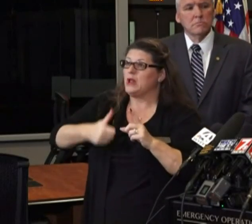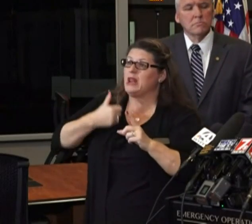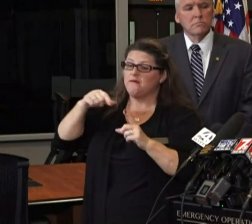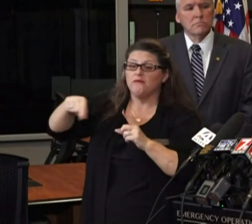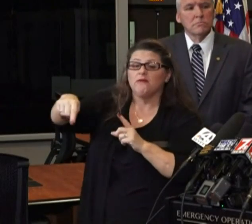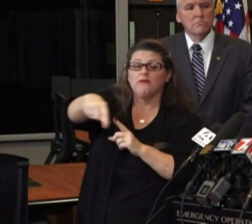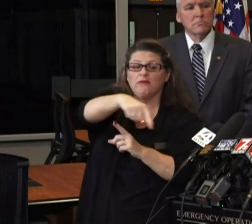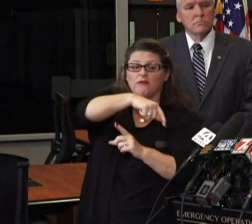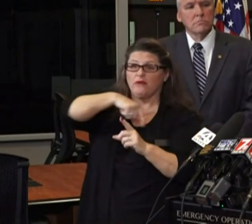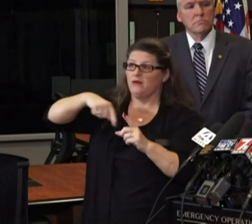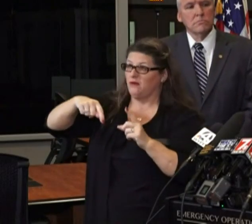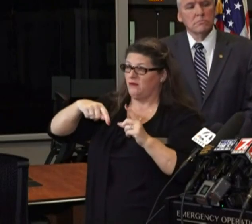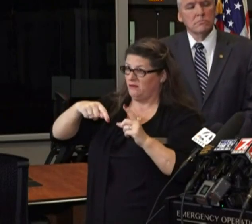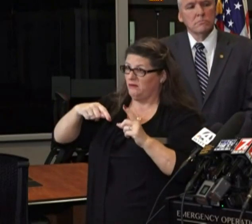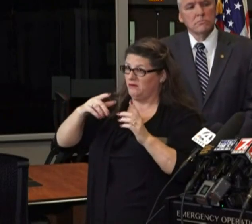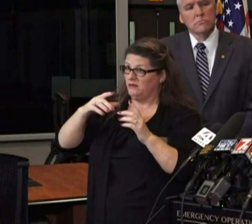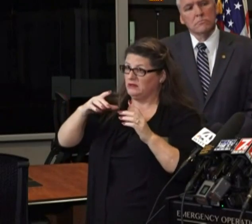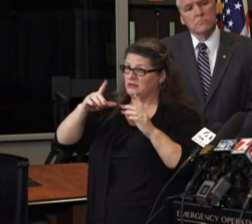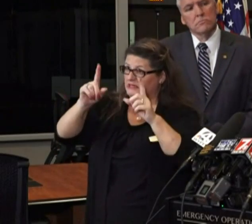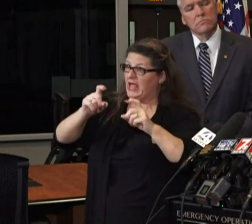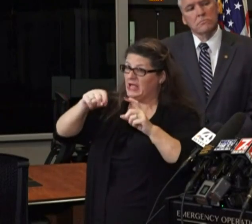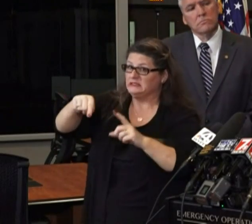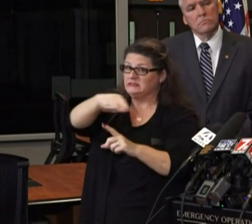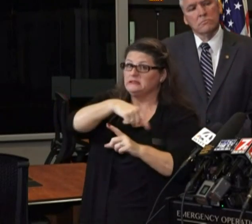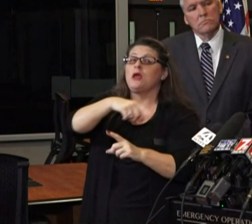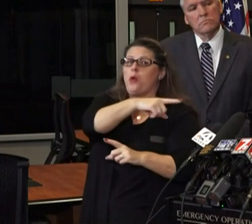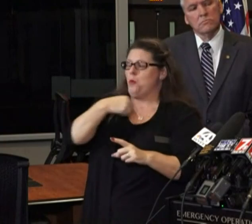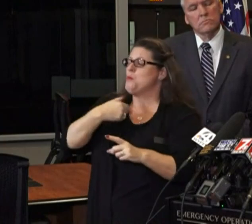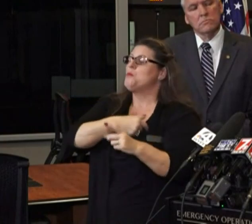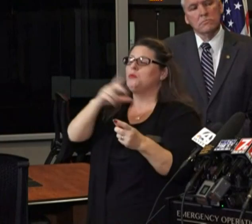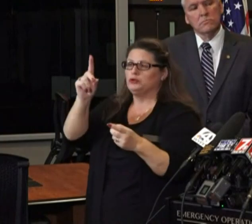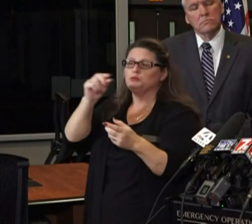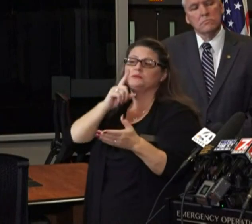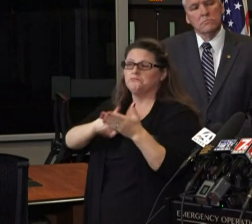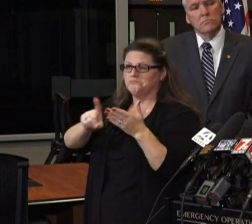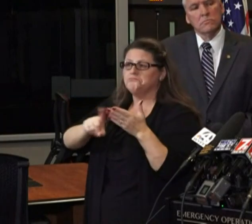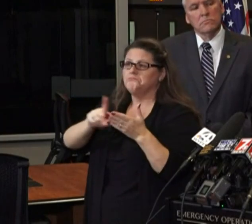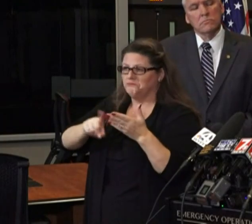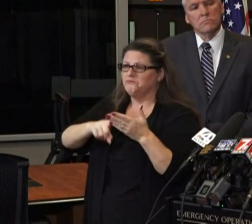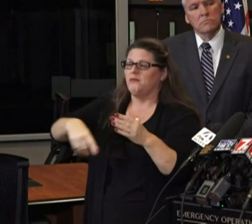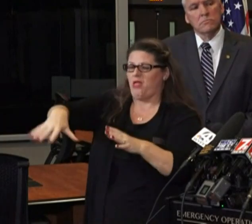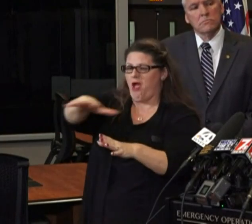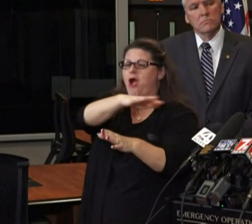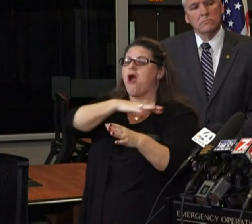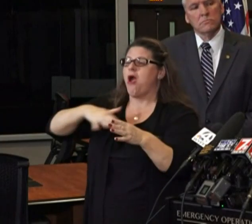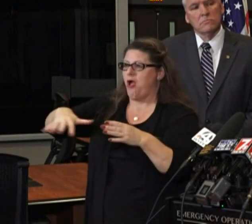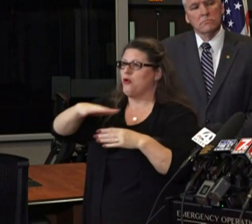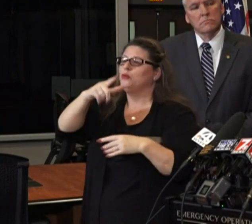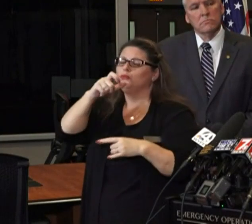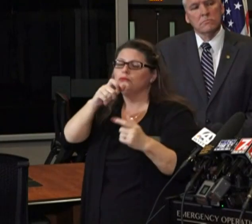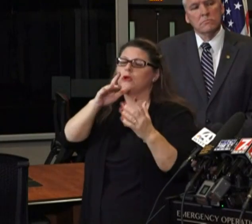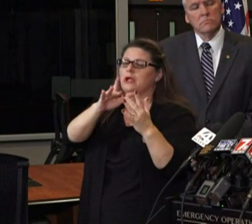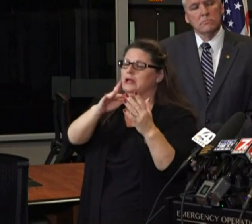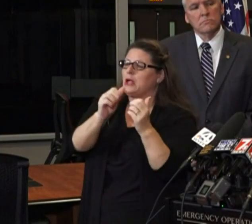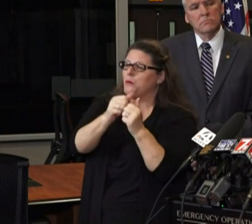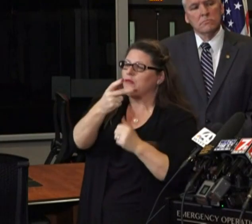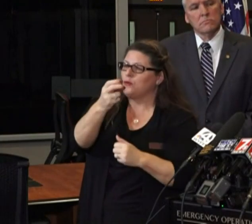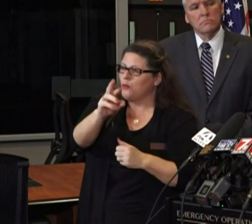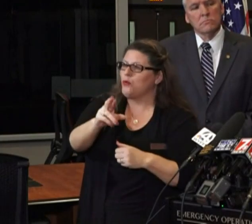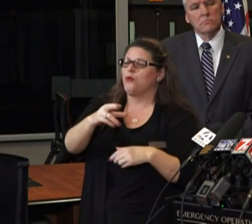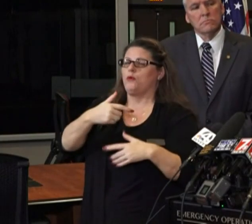We conduct contact investigations around every person who's identified, and so the close contacts are